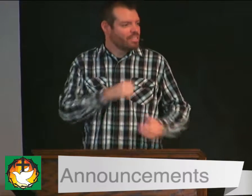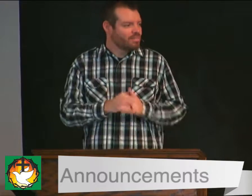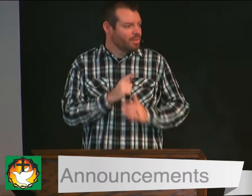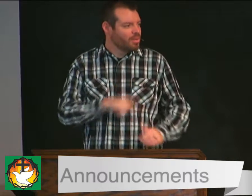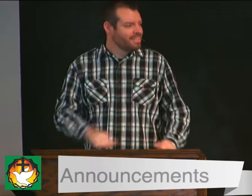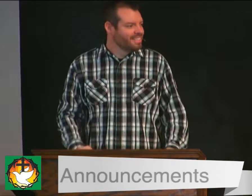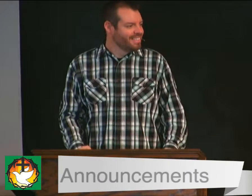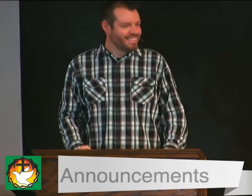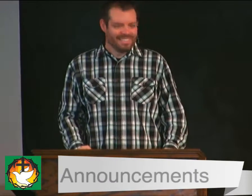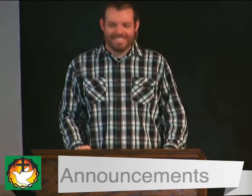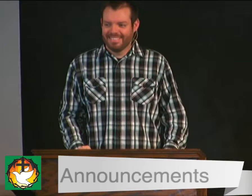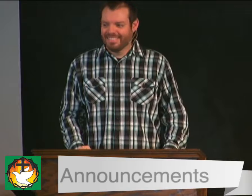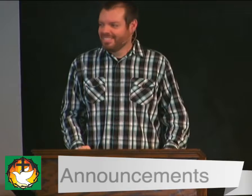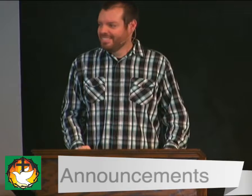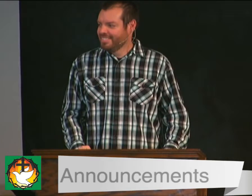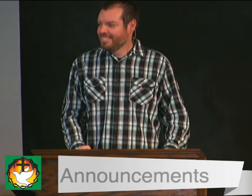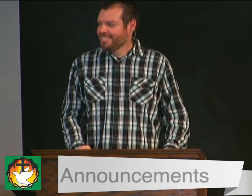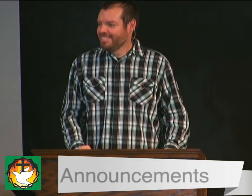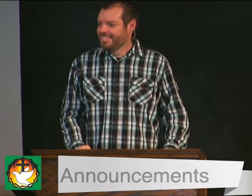Ready to worship the Lord?